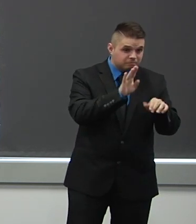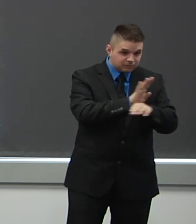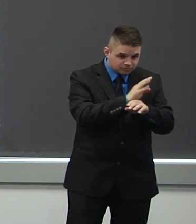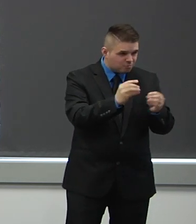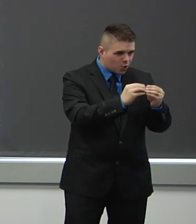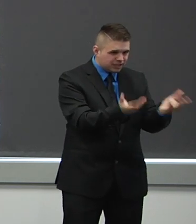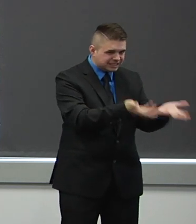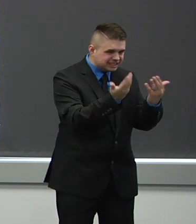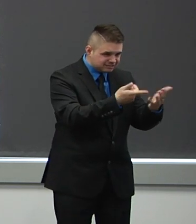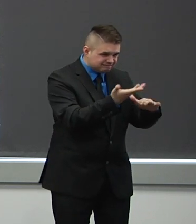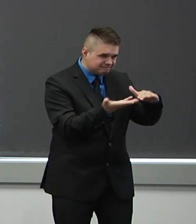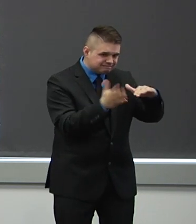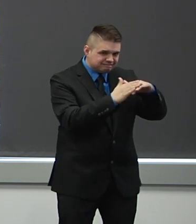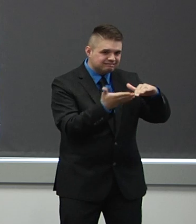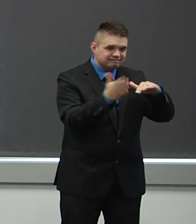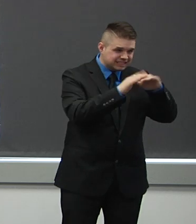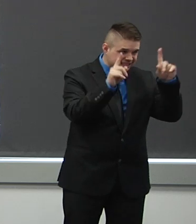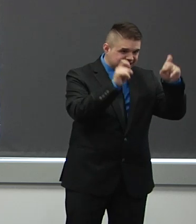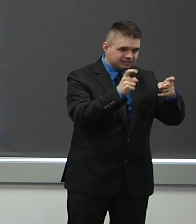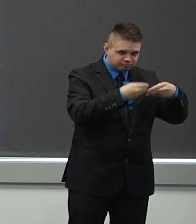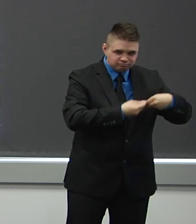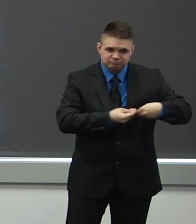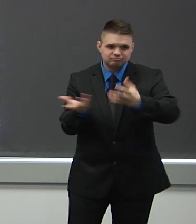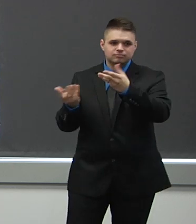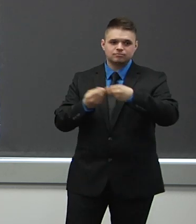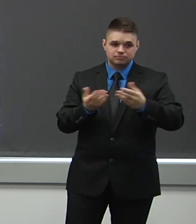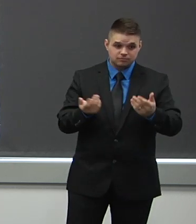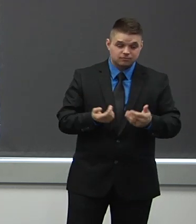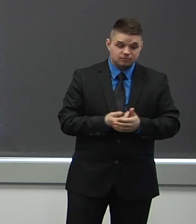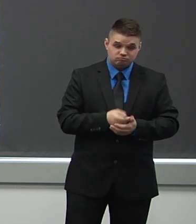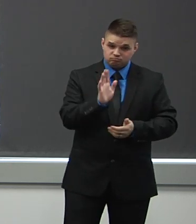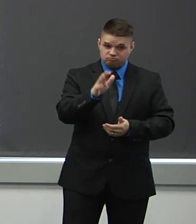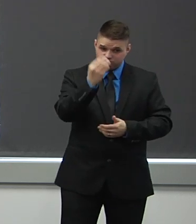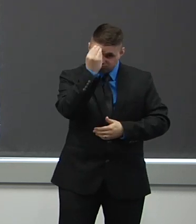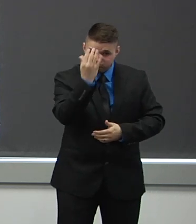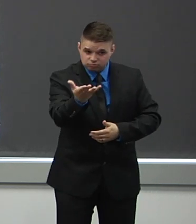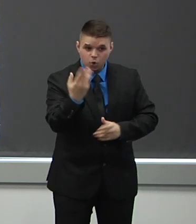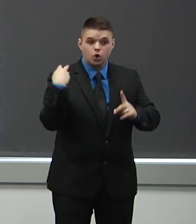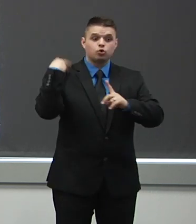capacity, and honestly, we've got champions in Washington, D.C., like